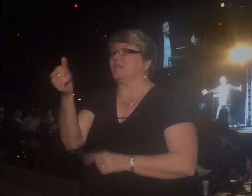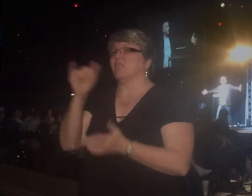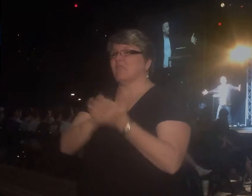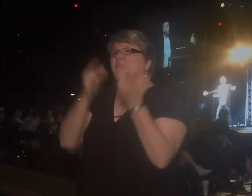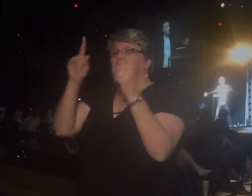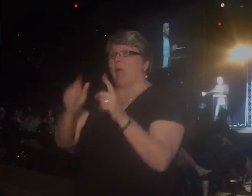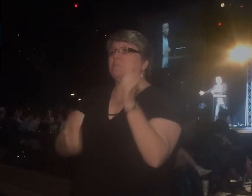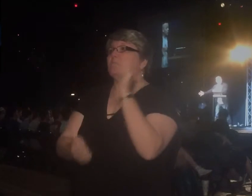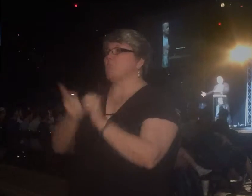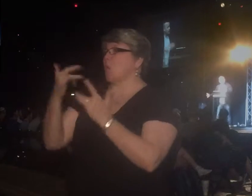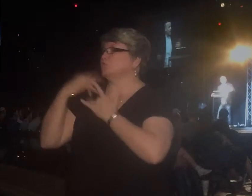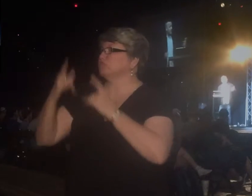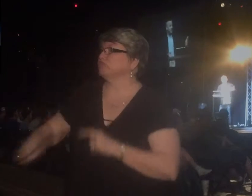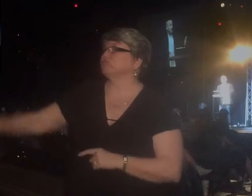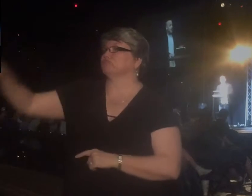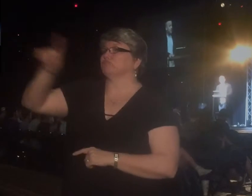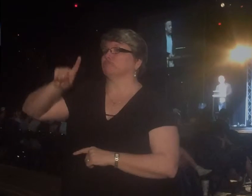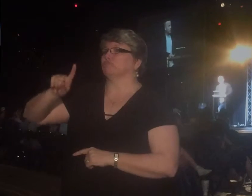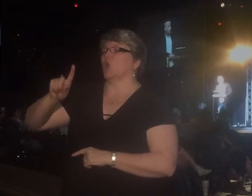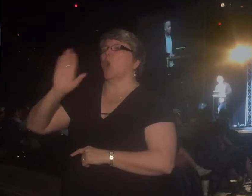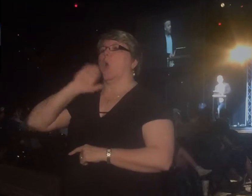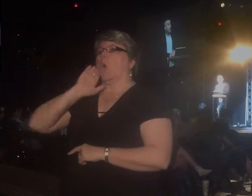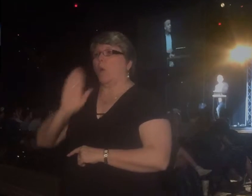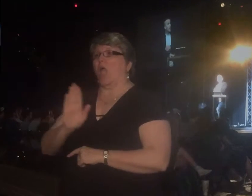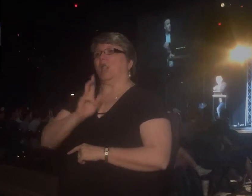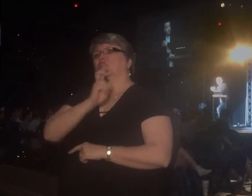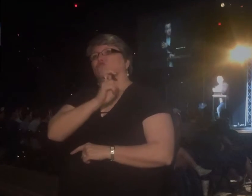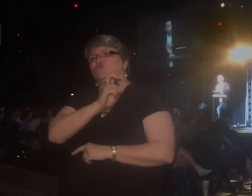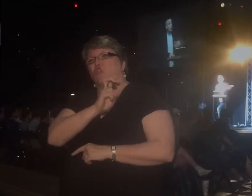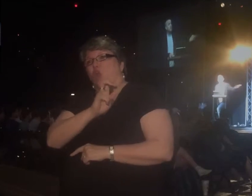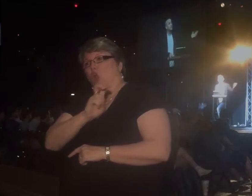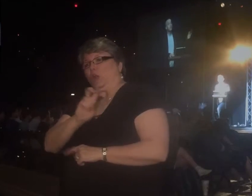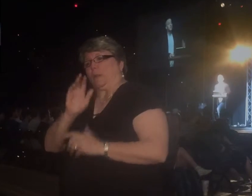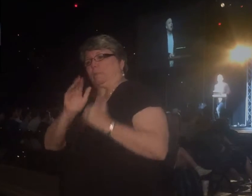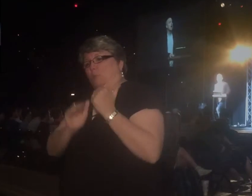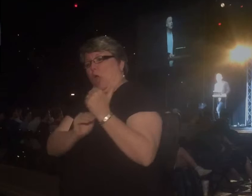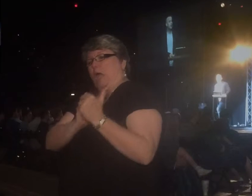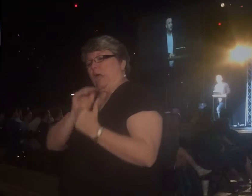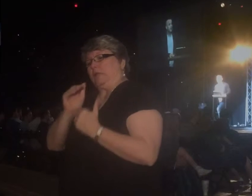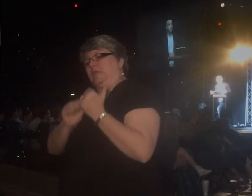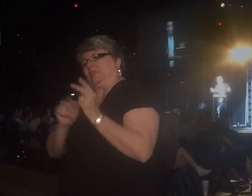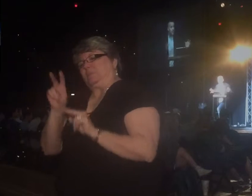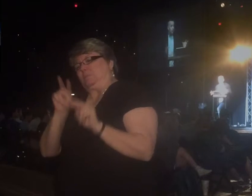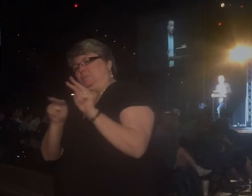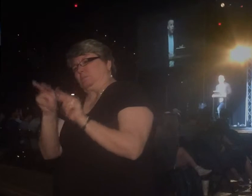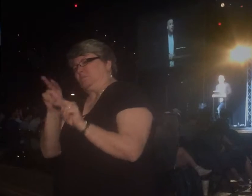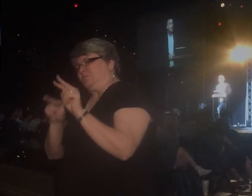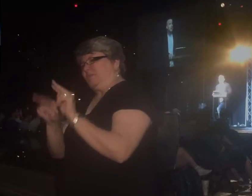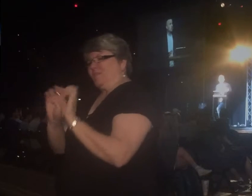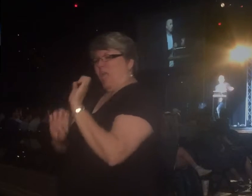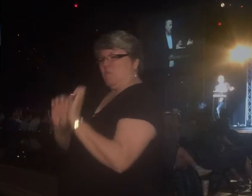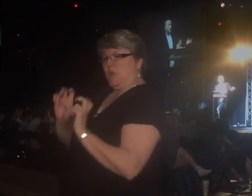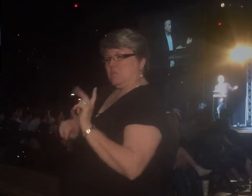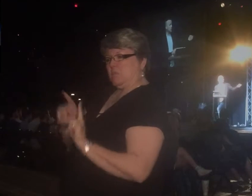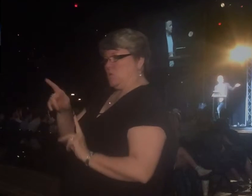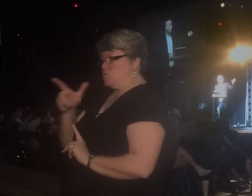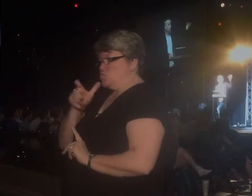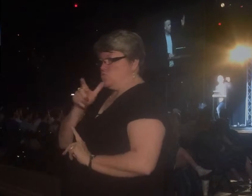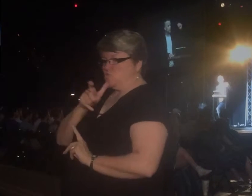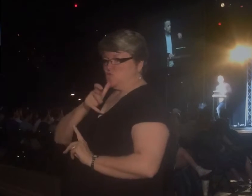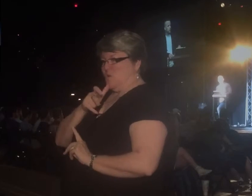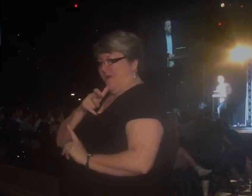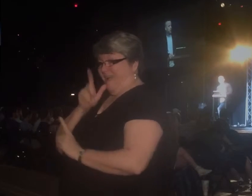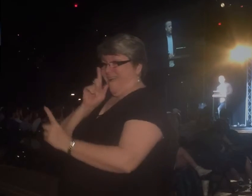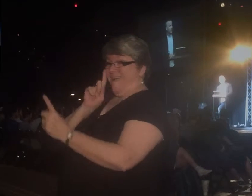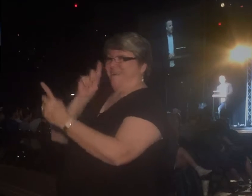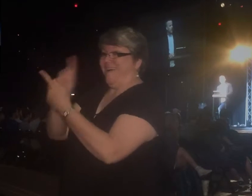you. That you're gonna take this journey, this process of evaluating people that will land you into walking